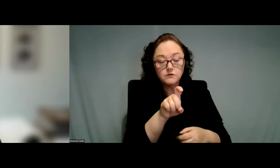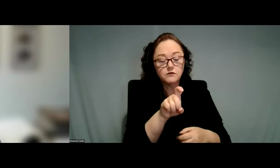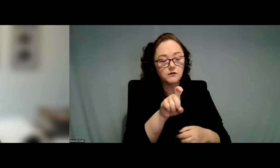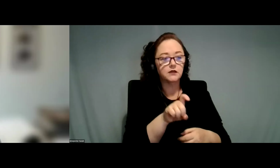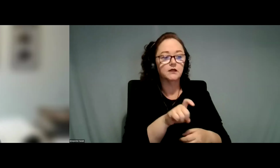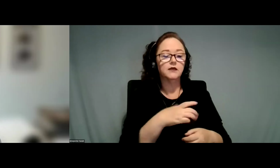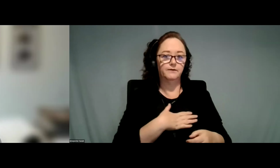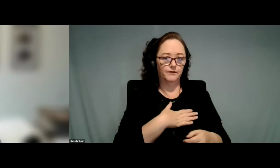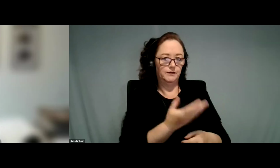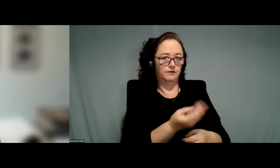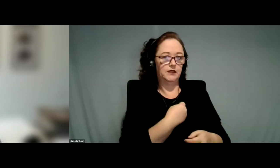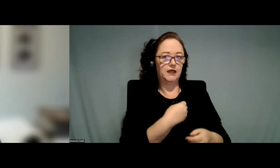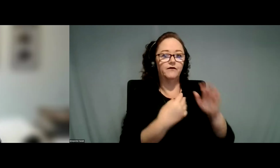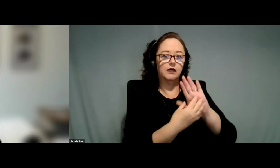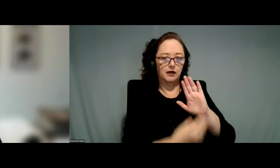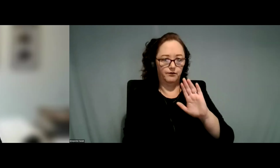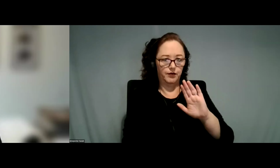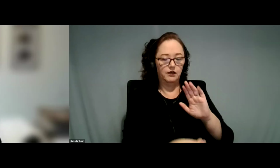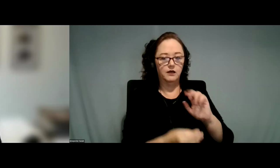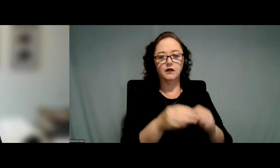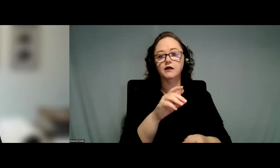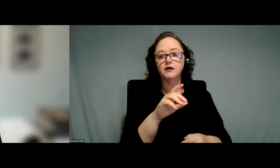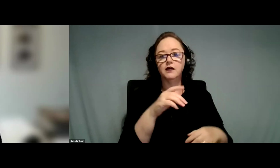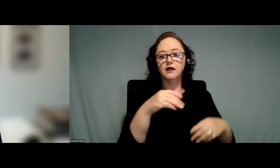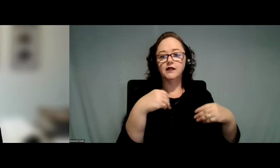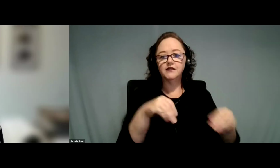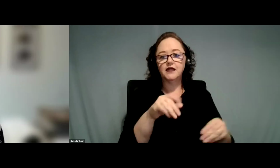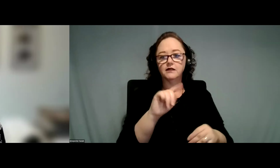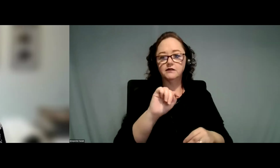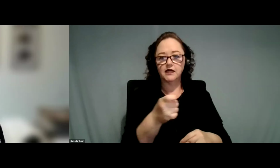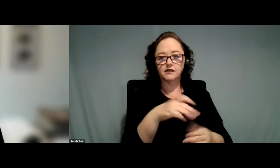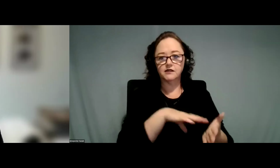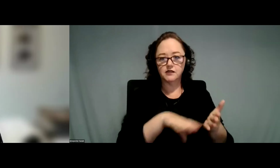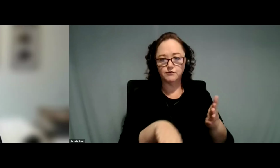of their sales tax exemption. And that Illinois